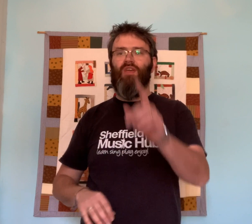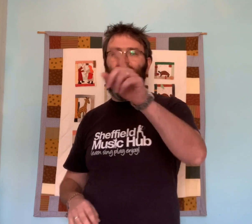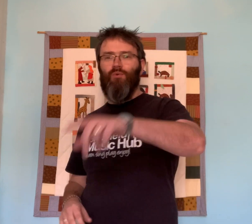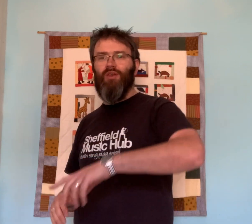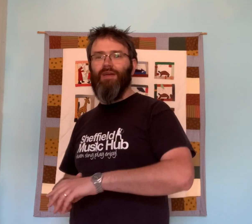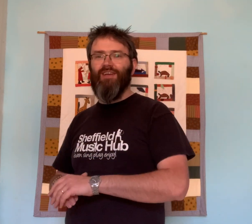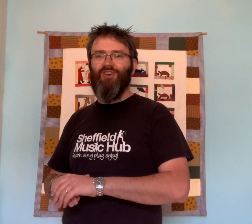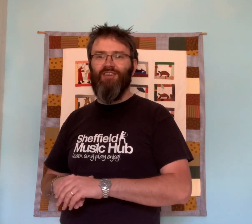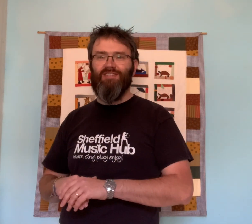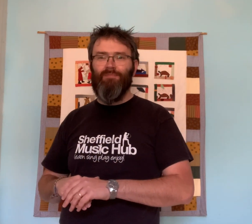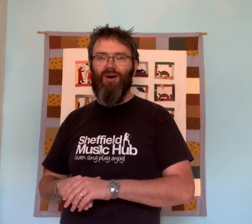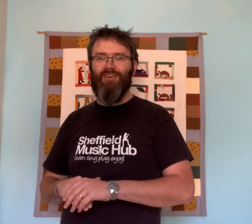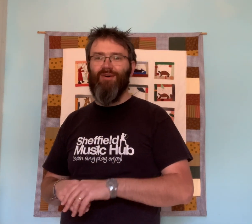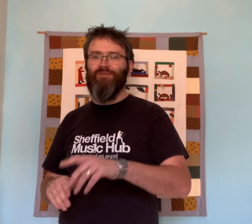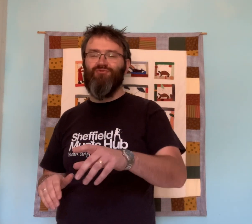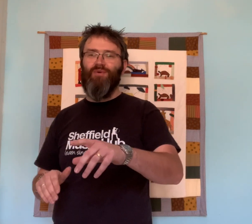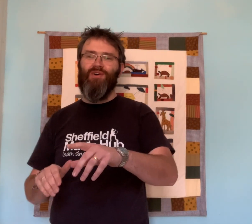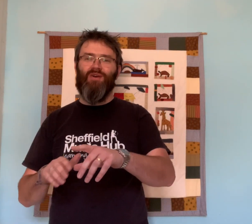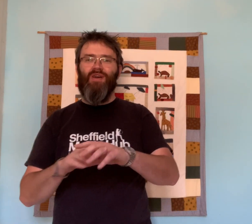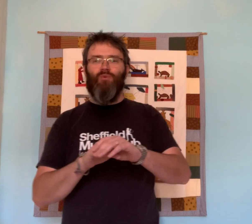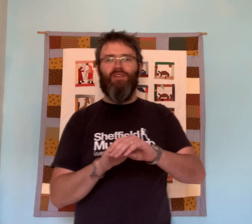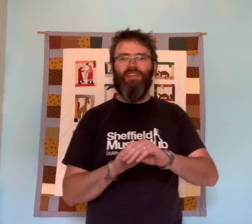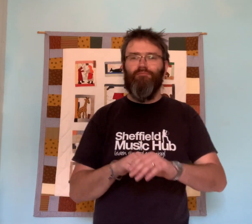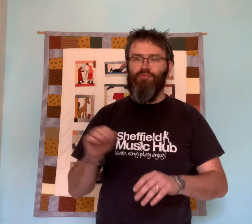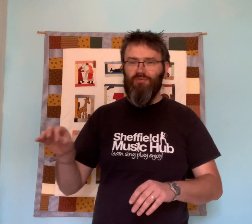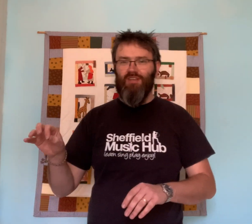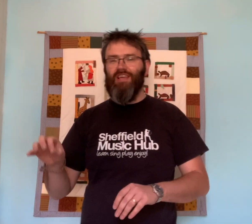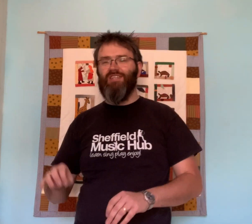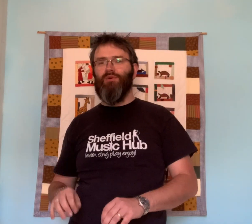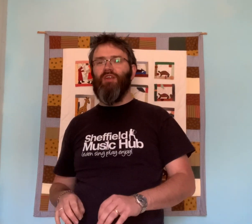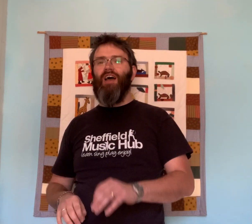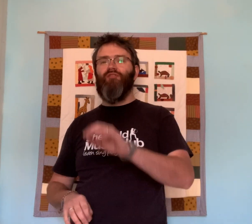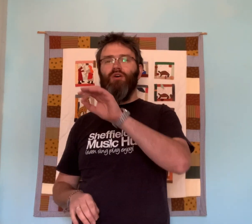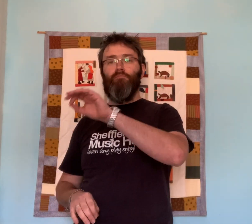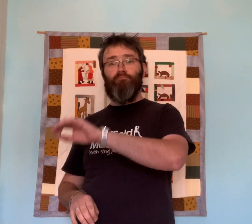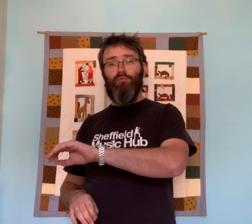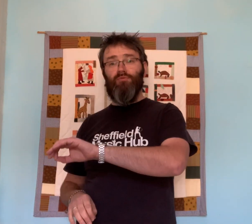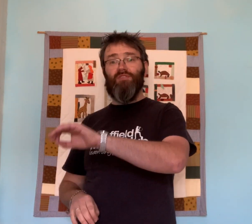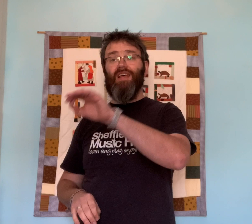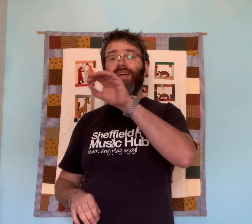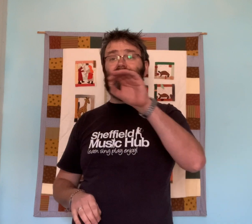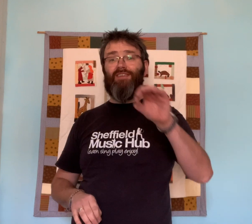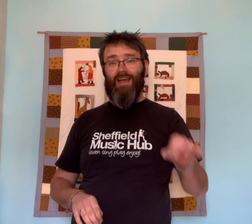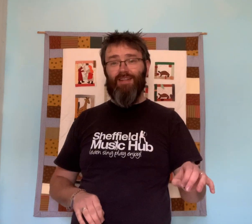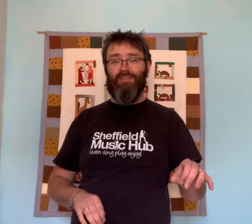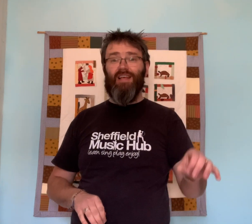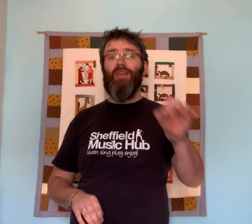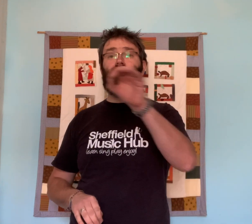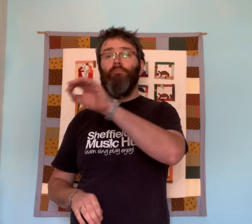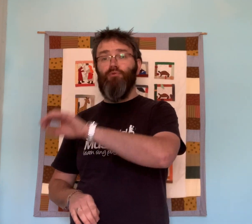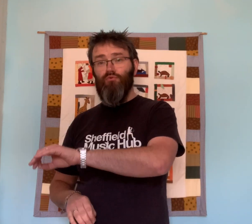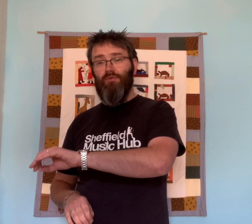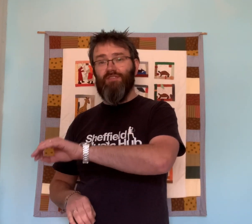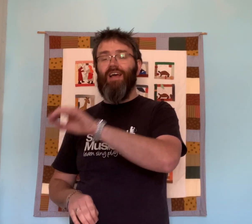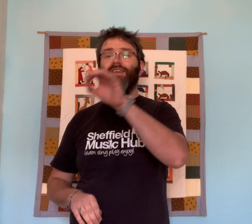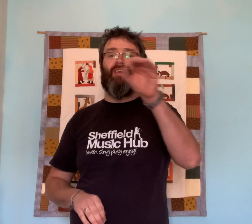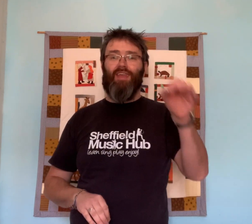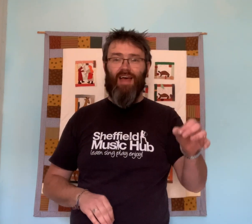We're going to make it a tiny step harder now. That was great work. Instead of boots and cats, we're going to have boots and cats and baboons and cats. We're